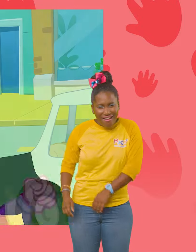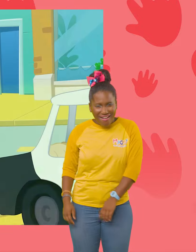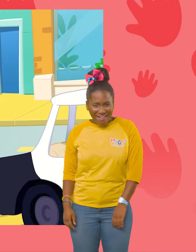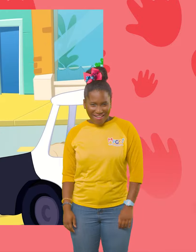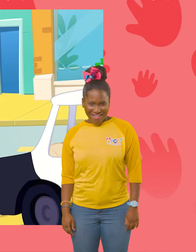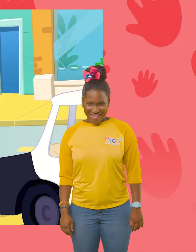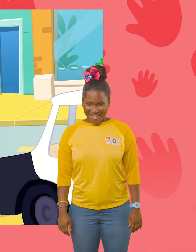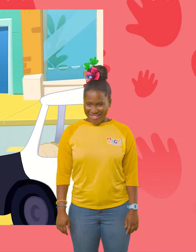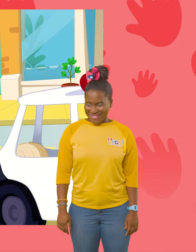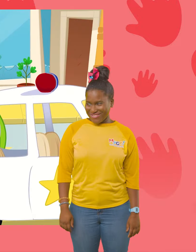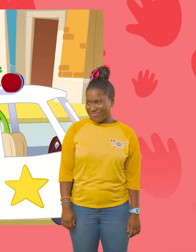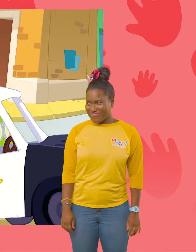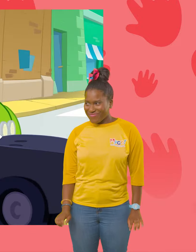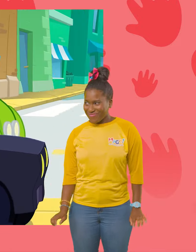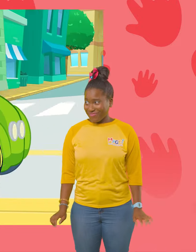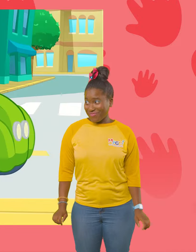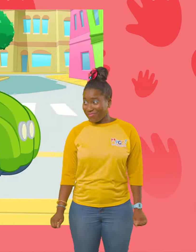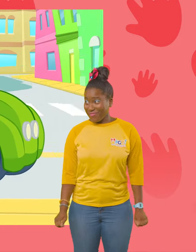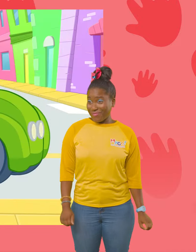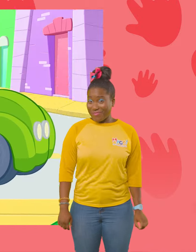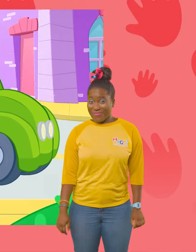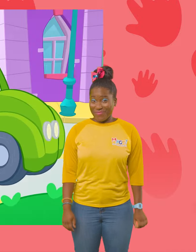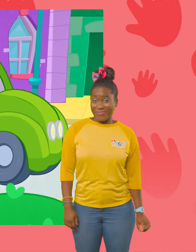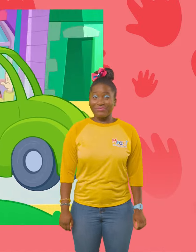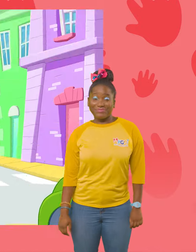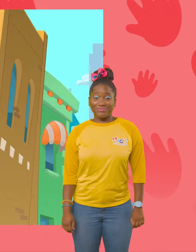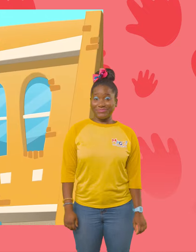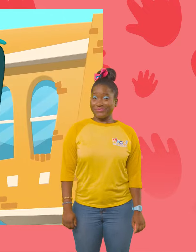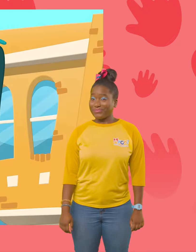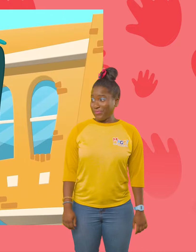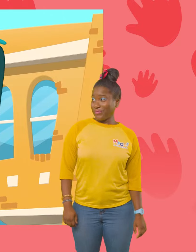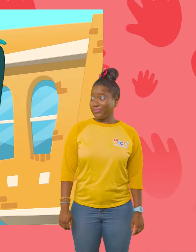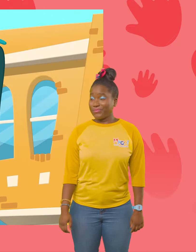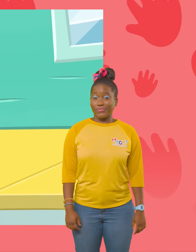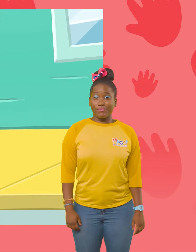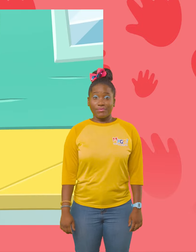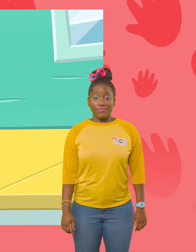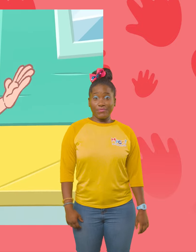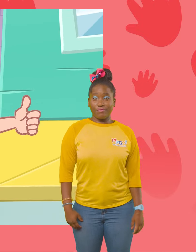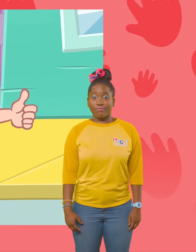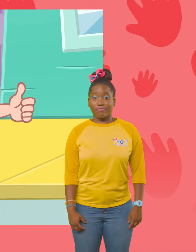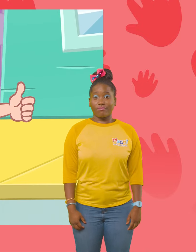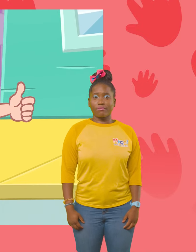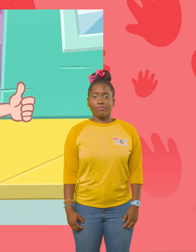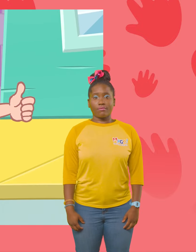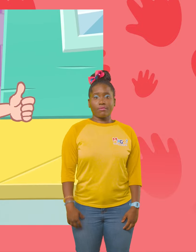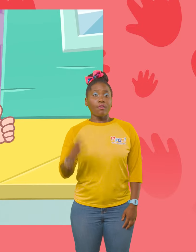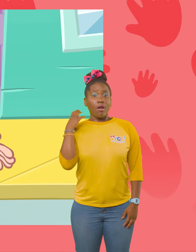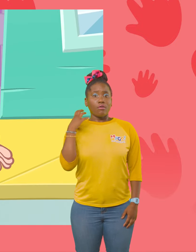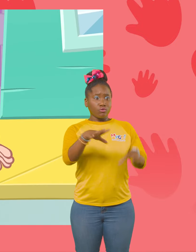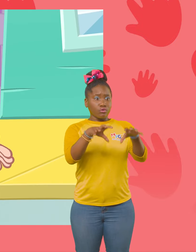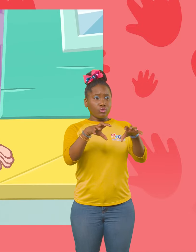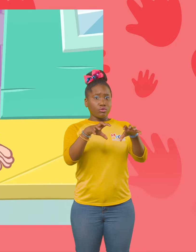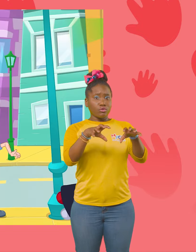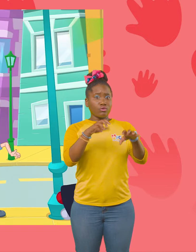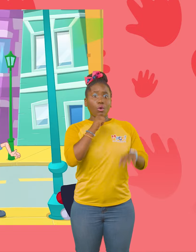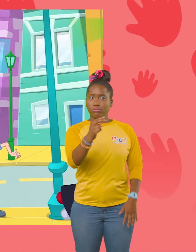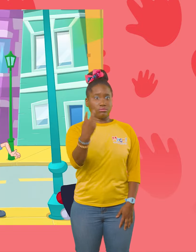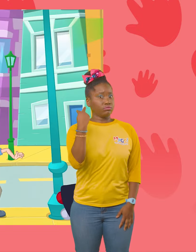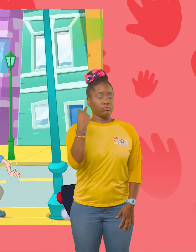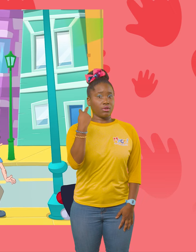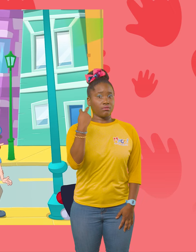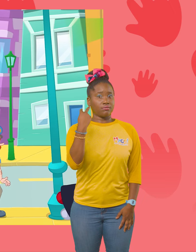Papa. Officer Freeze,